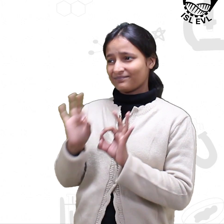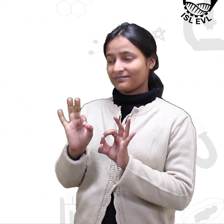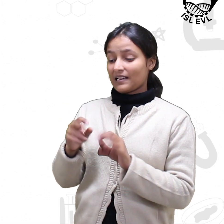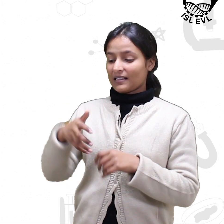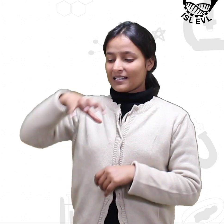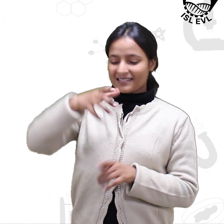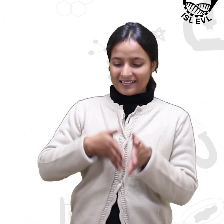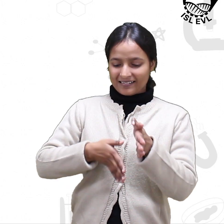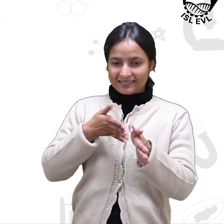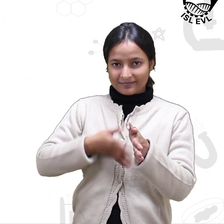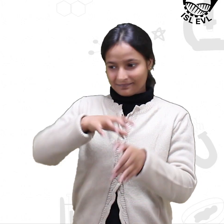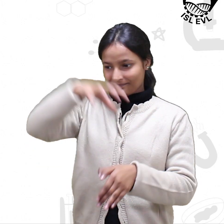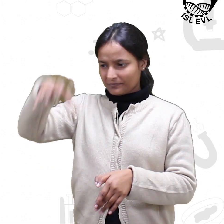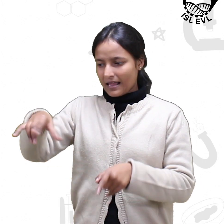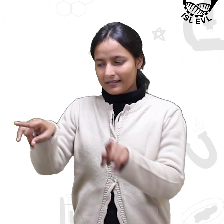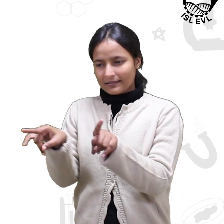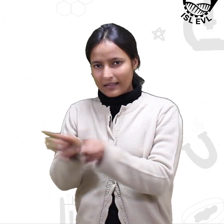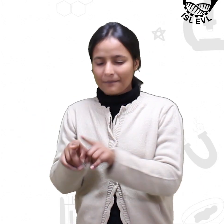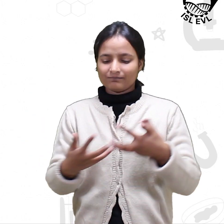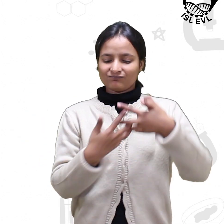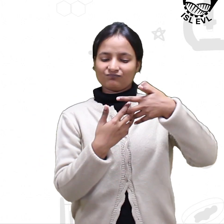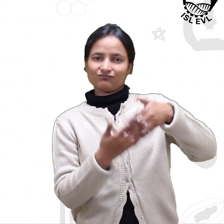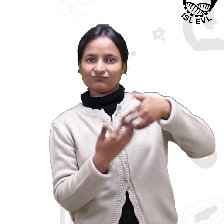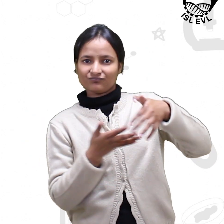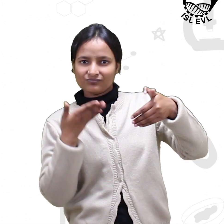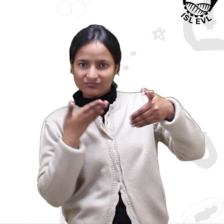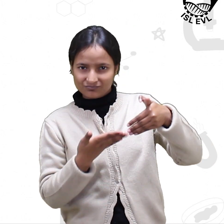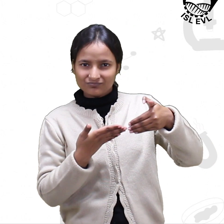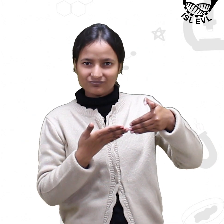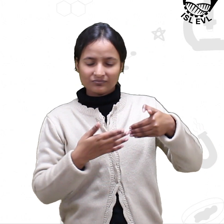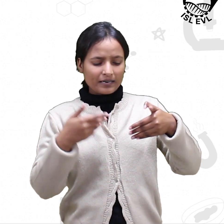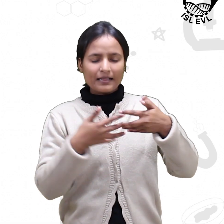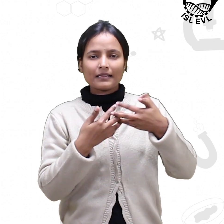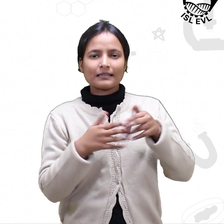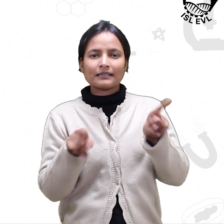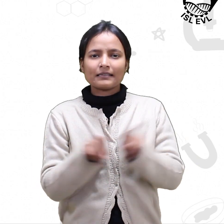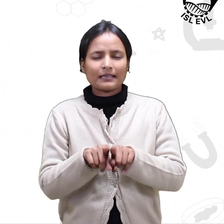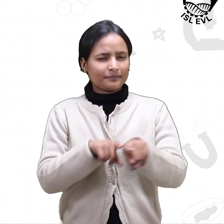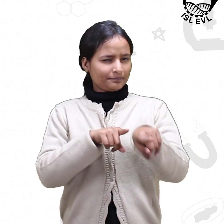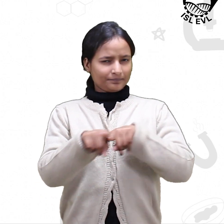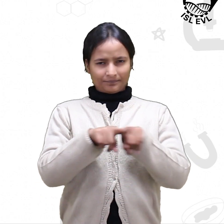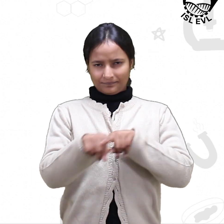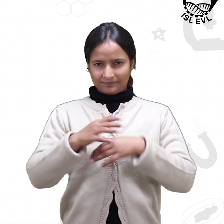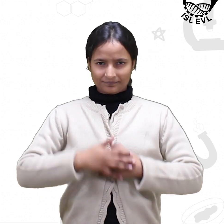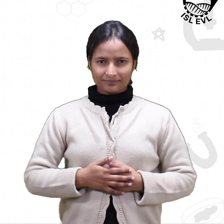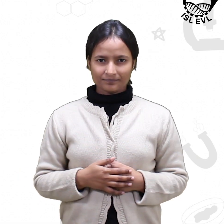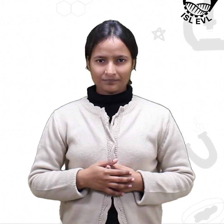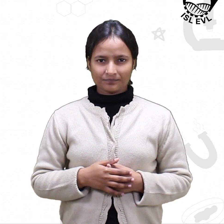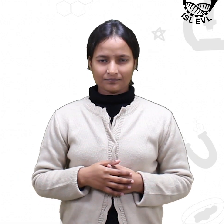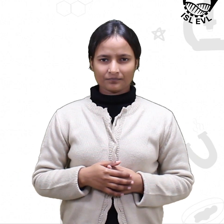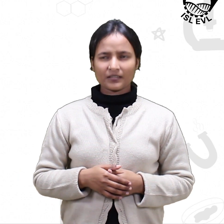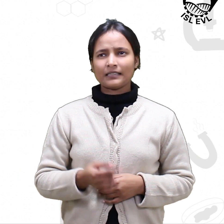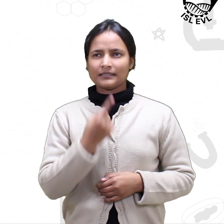place where there is a connection between two modes of transport. For example,